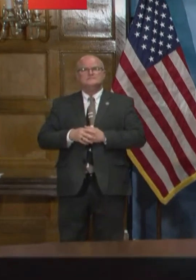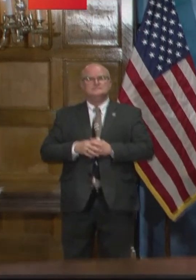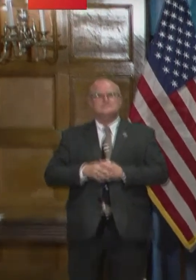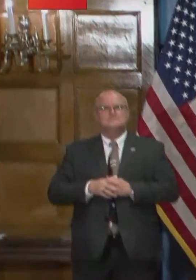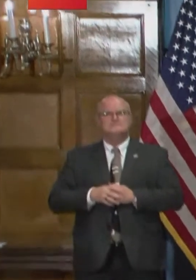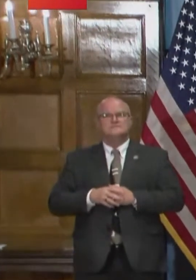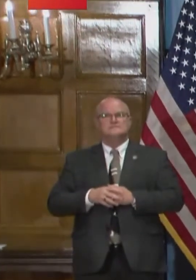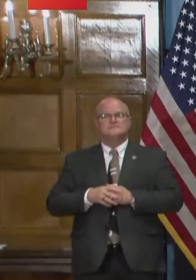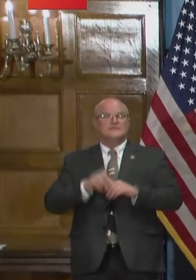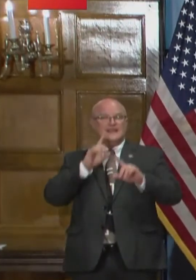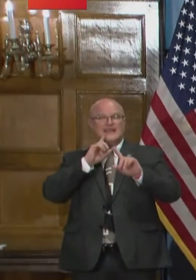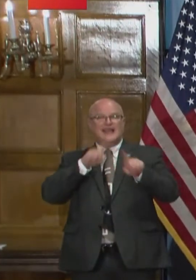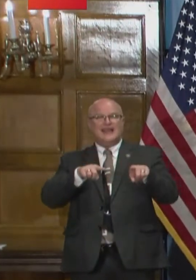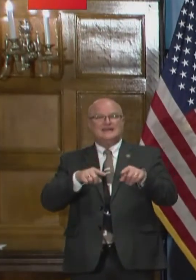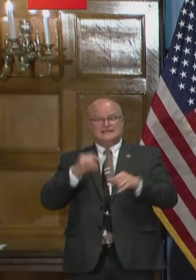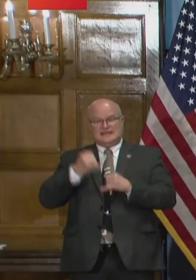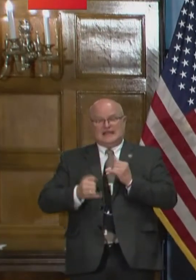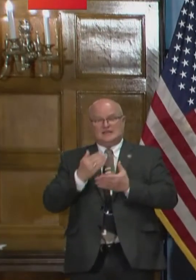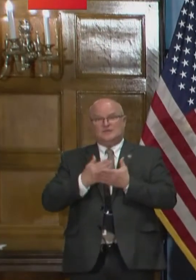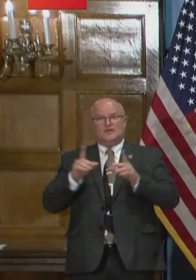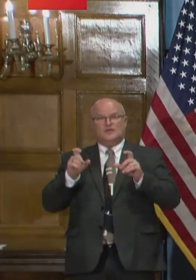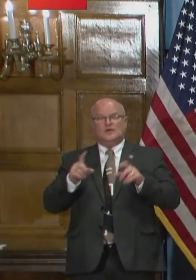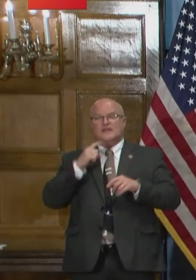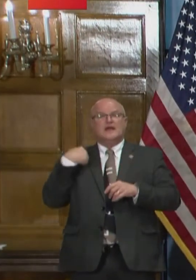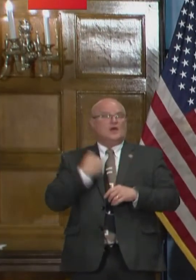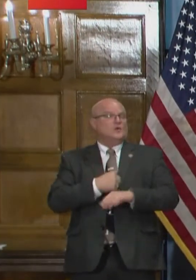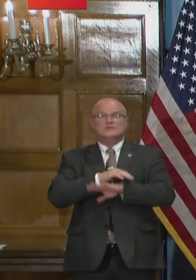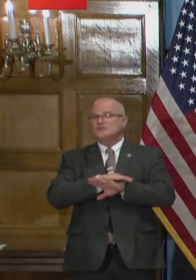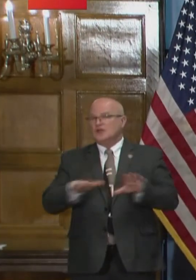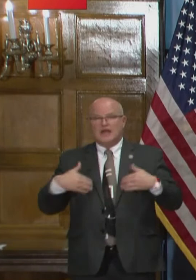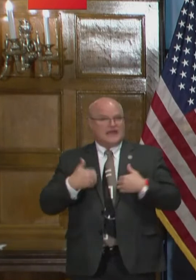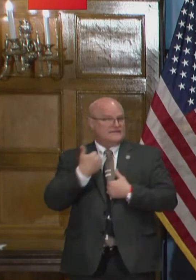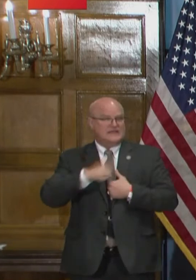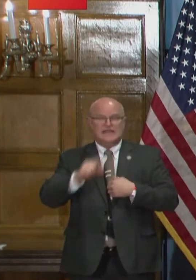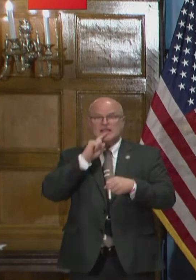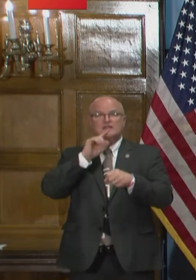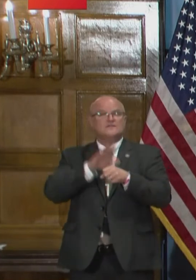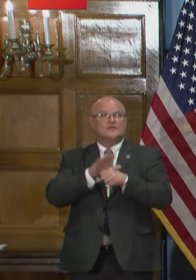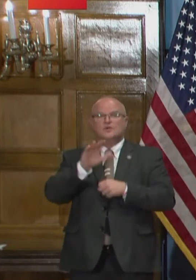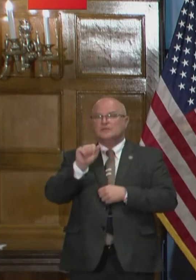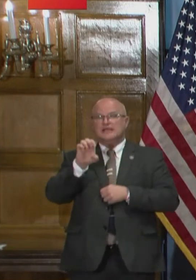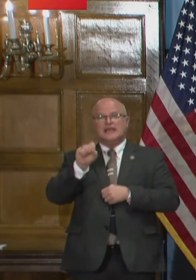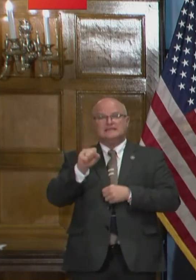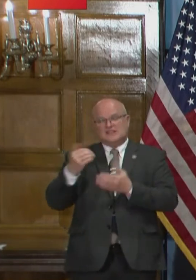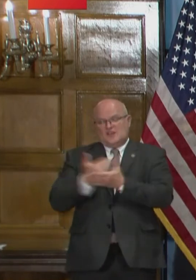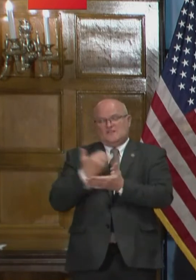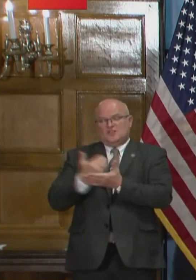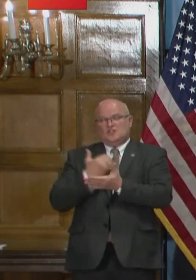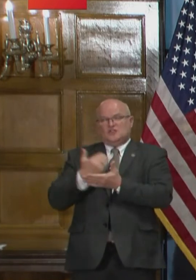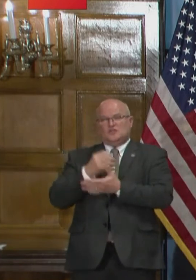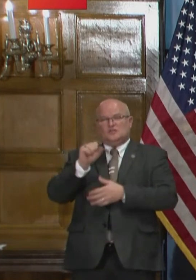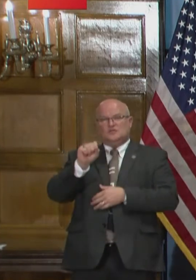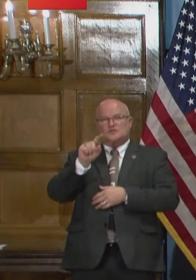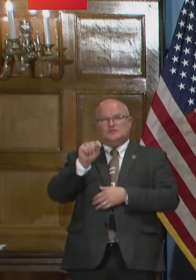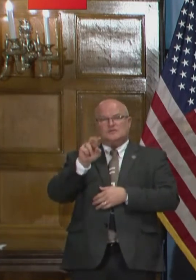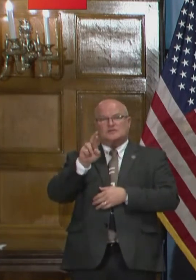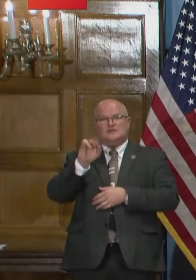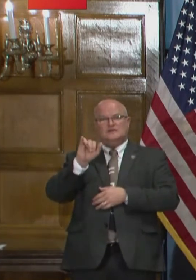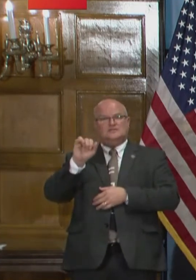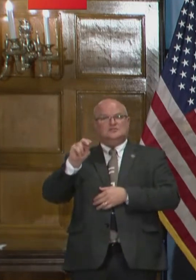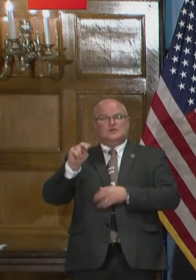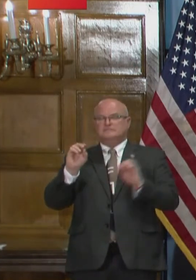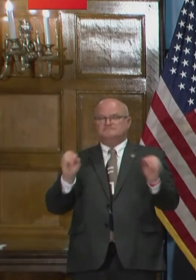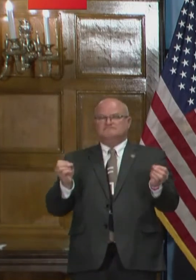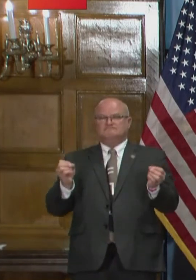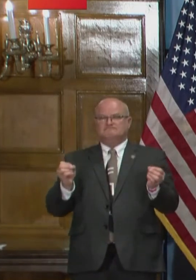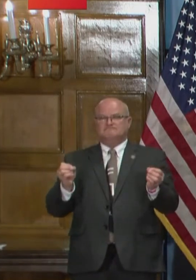The answer to the last part of the question is that we do not have any confirmed cases of the new strain of the virus. That doesn't